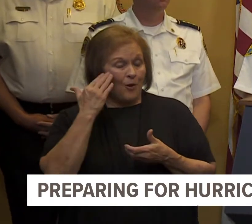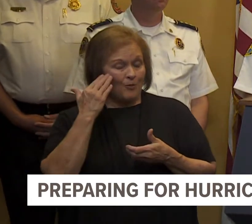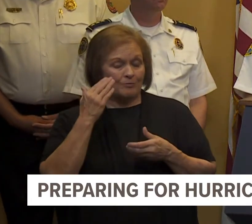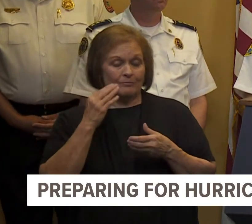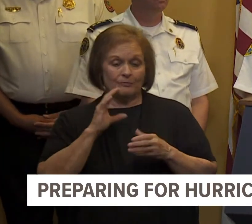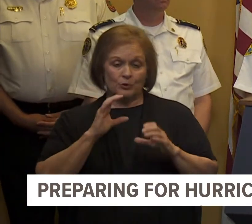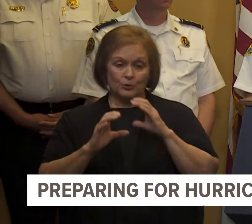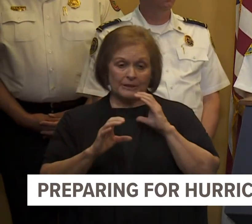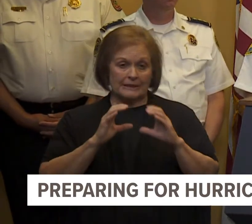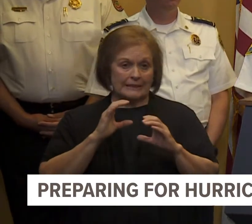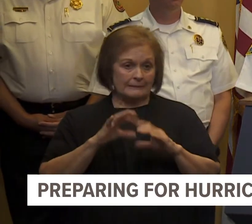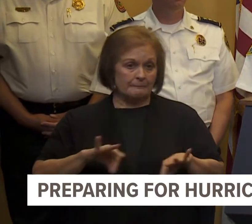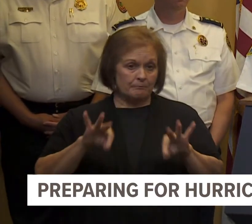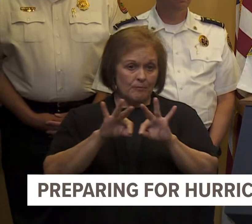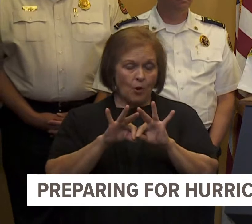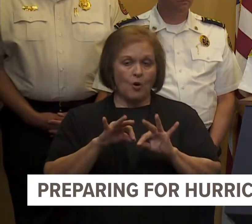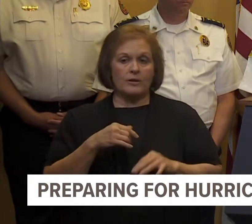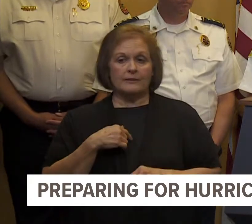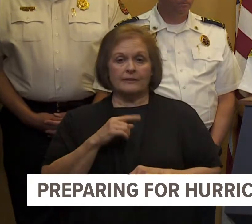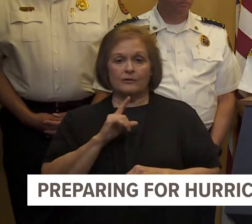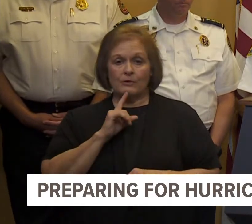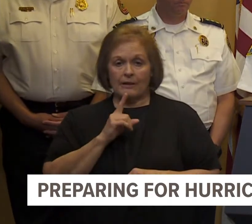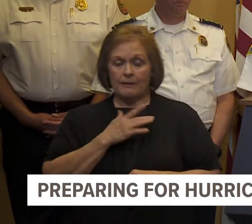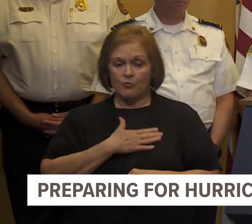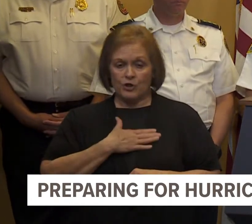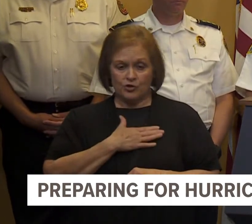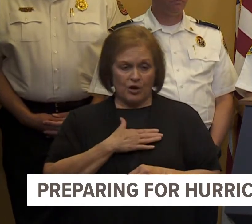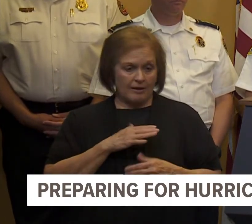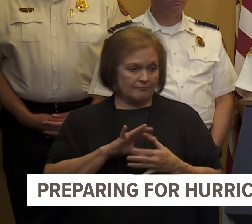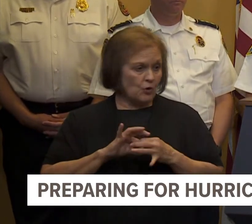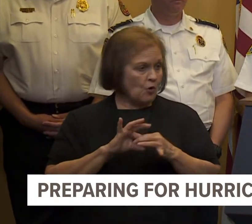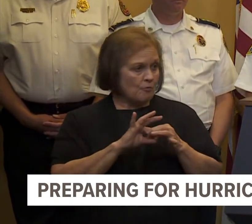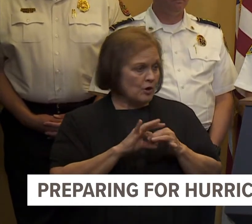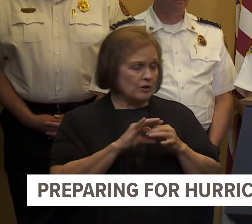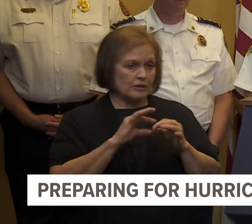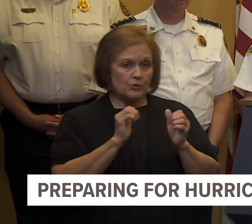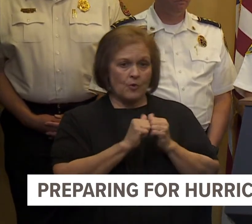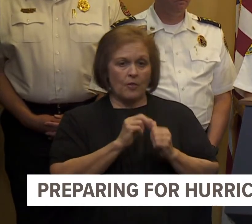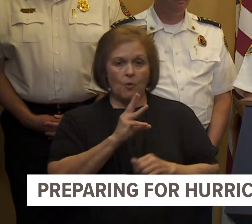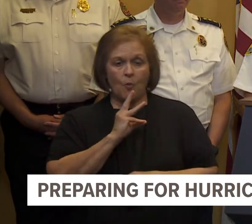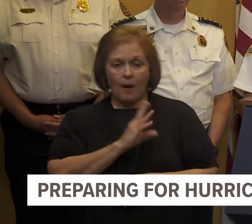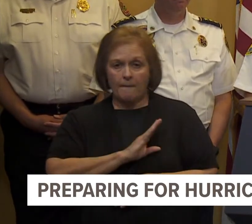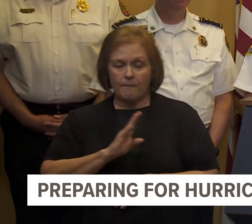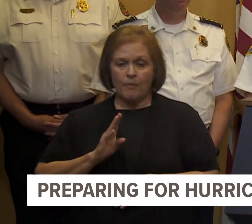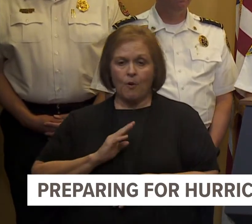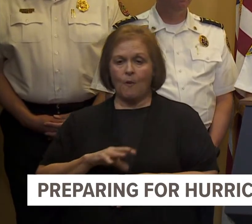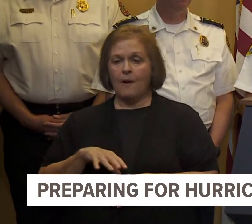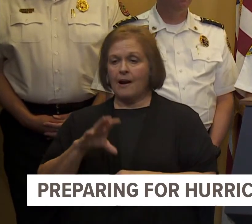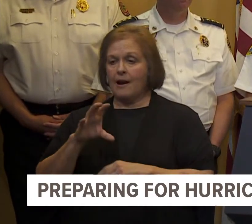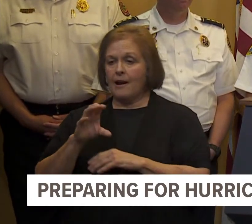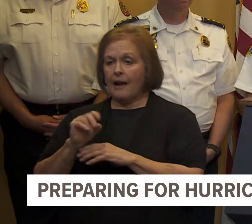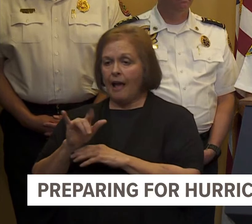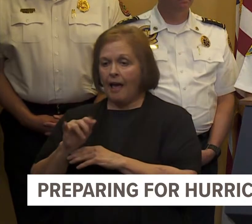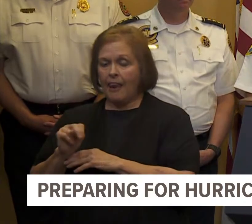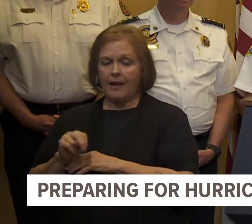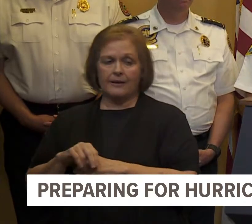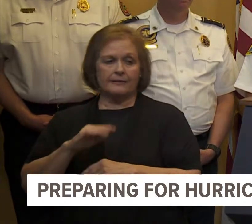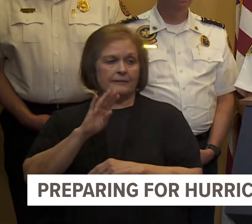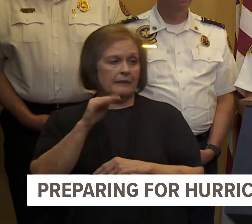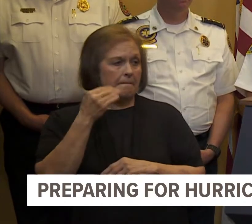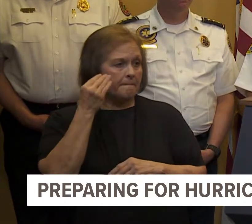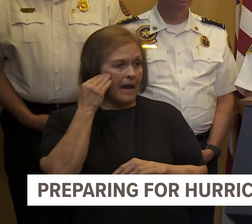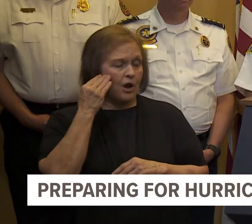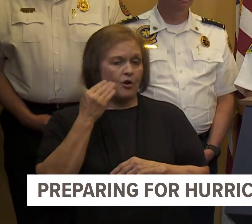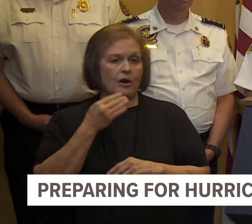communication is key. So I appreciate our coordination with Gasson and the Sewage and Water Board, Colin Arnold and his office, Mayor